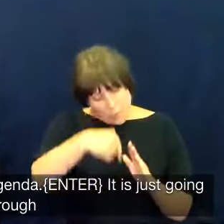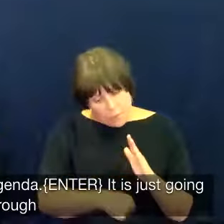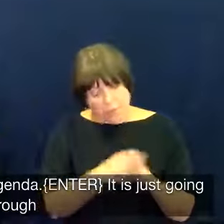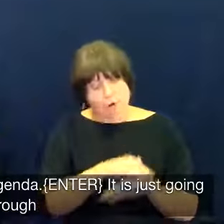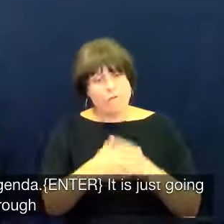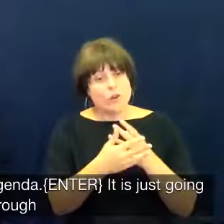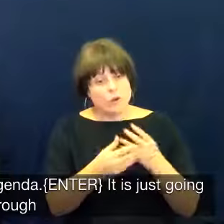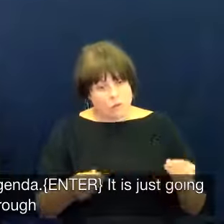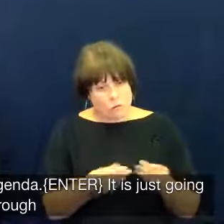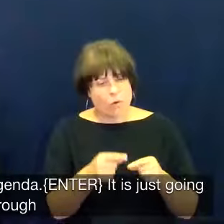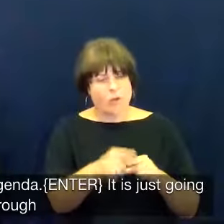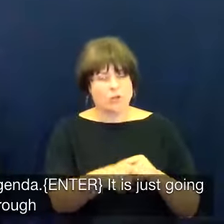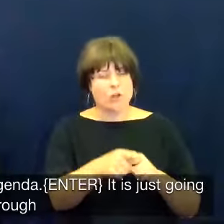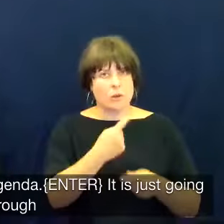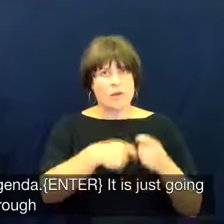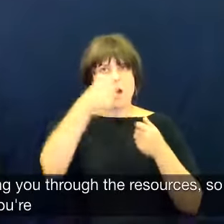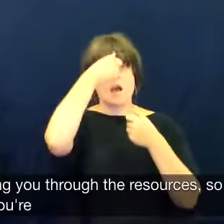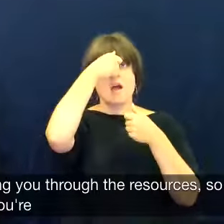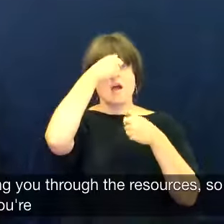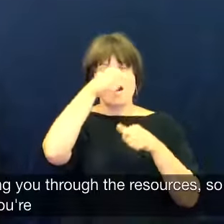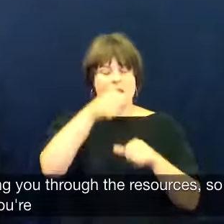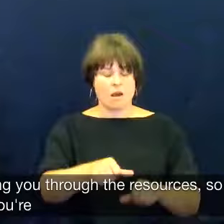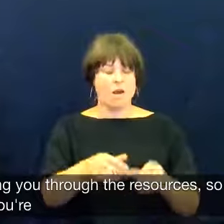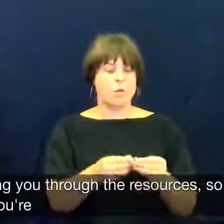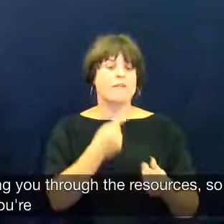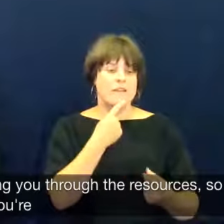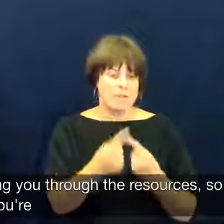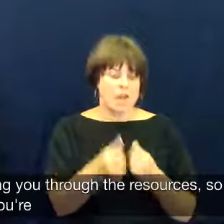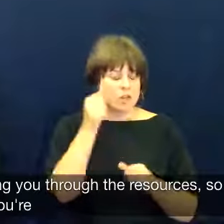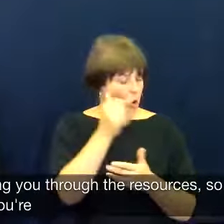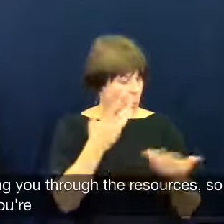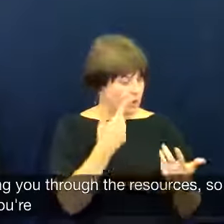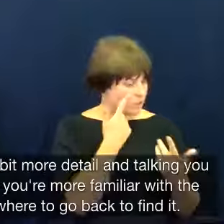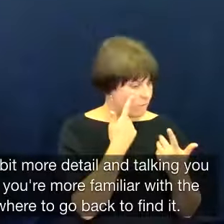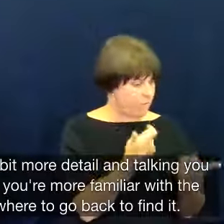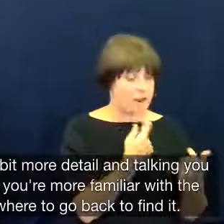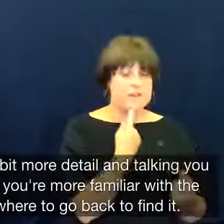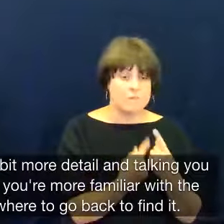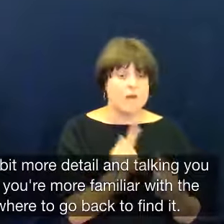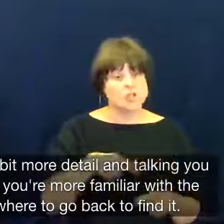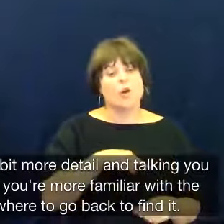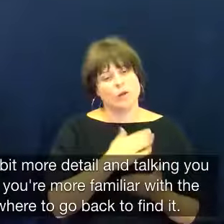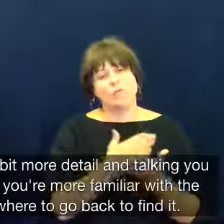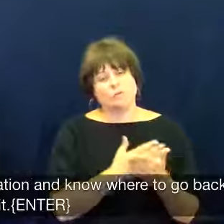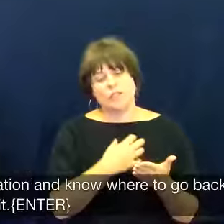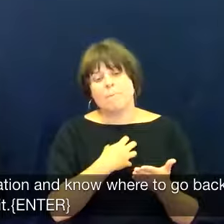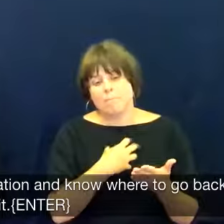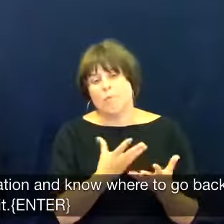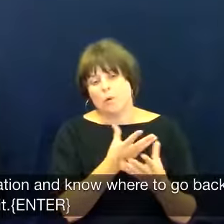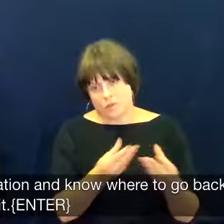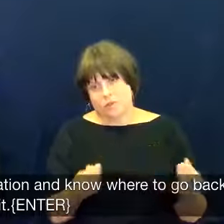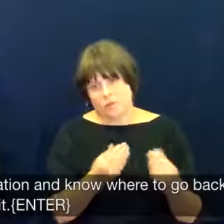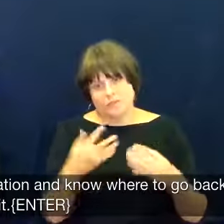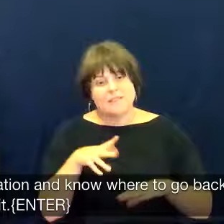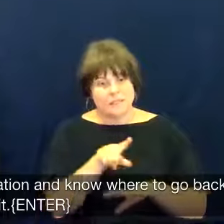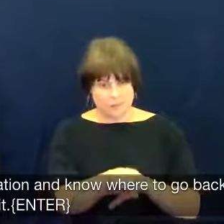familiar with the information and know where to go back to find it. So we'll be sharing a few more resources that are